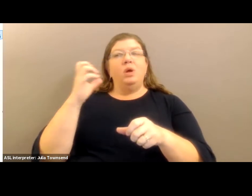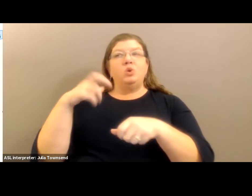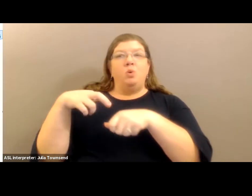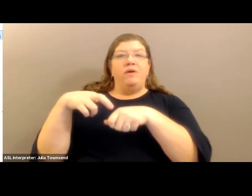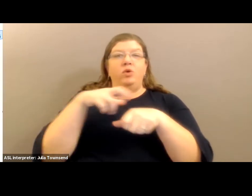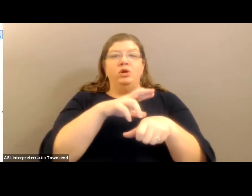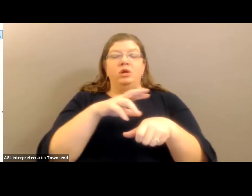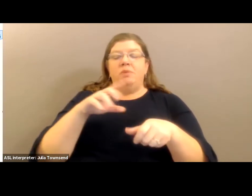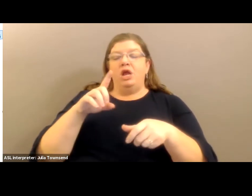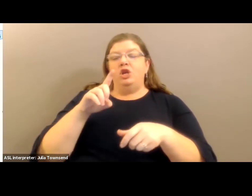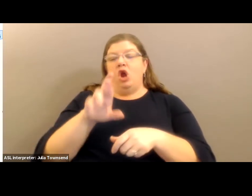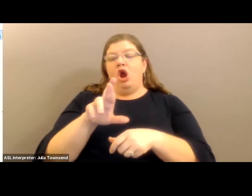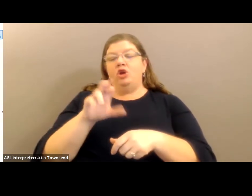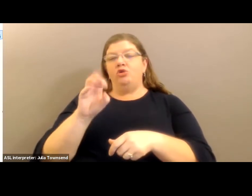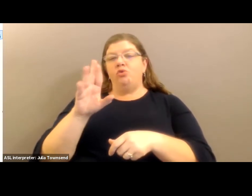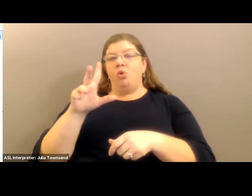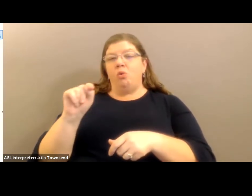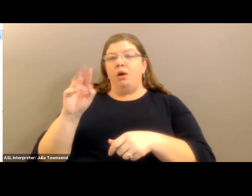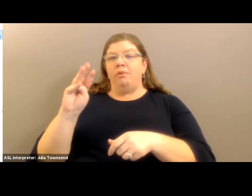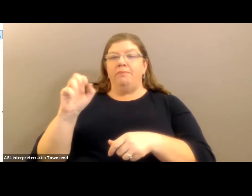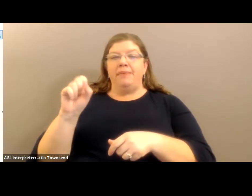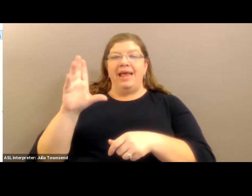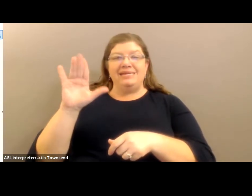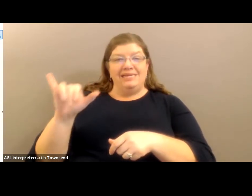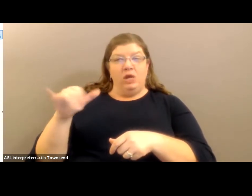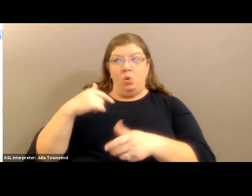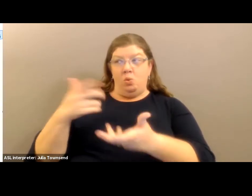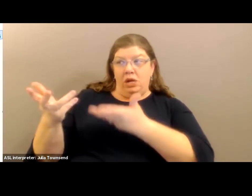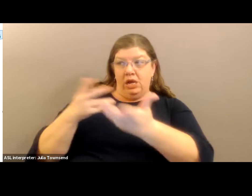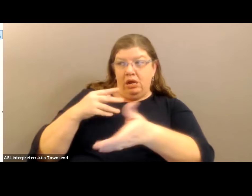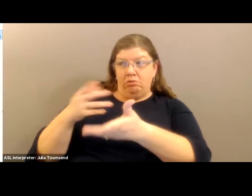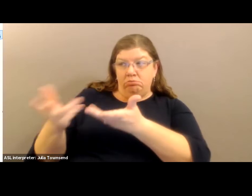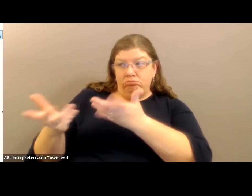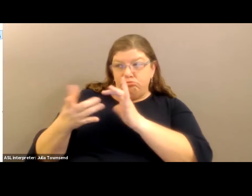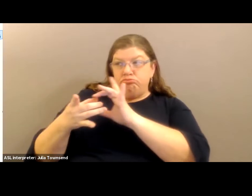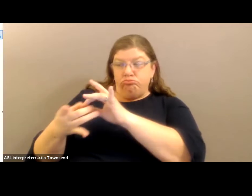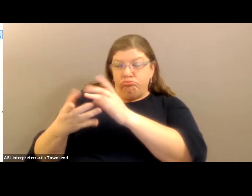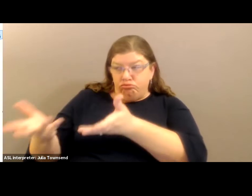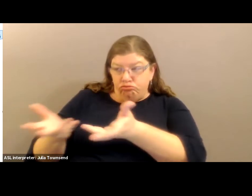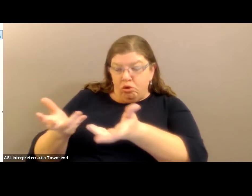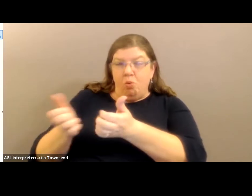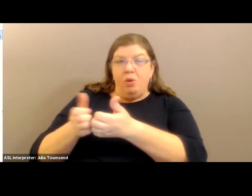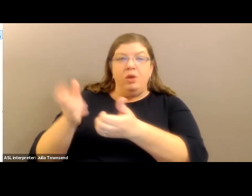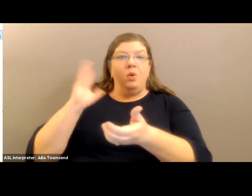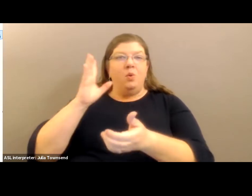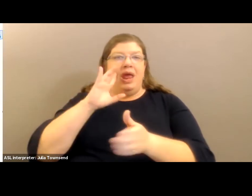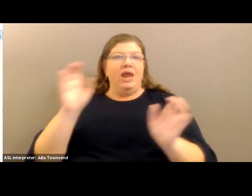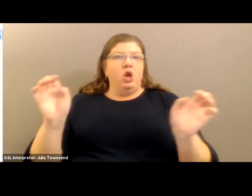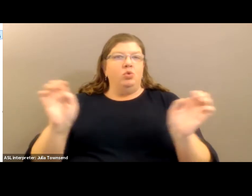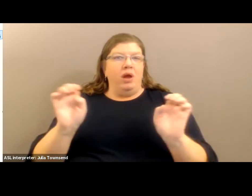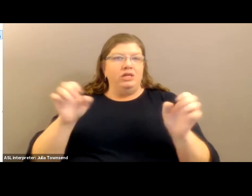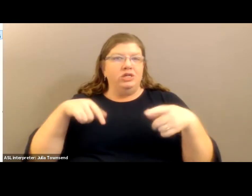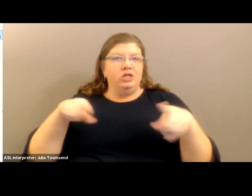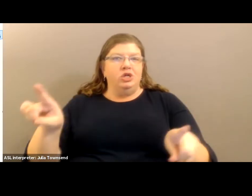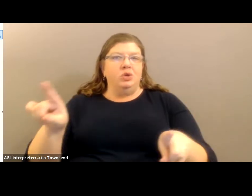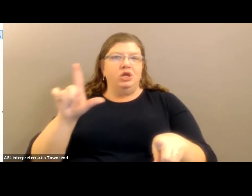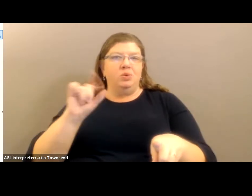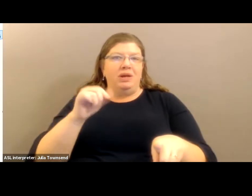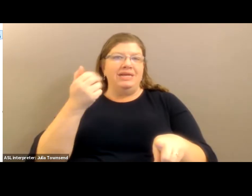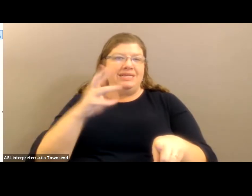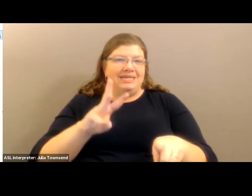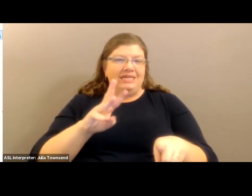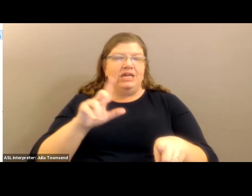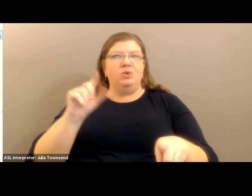Robert Macy, who we consulted with when we had our crises in